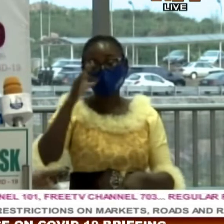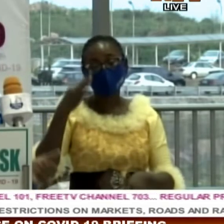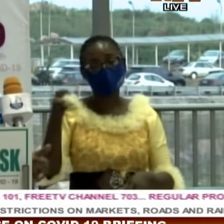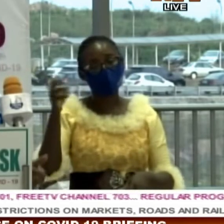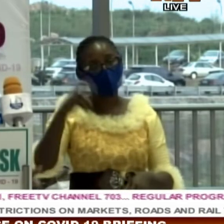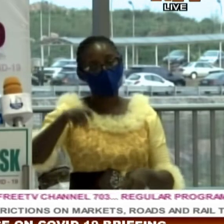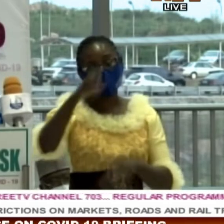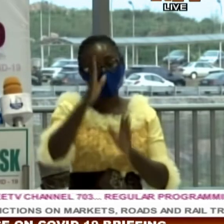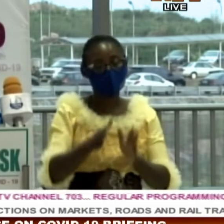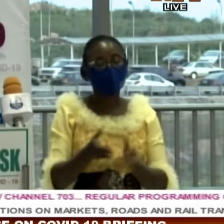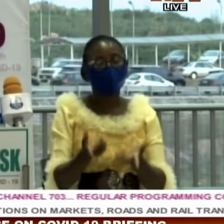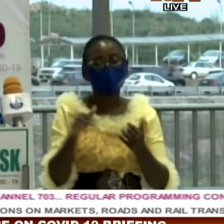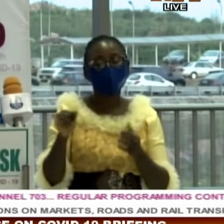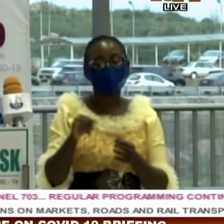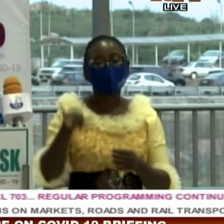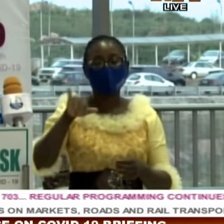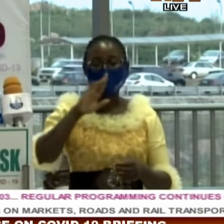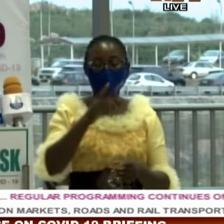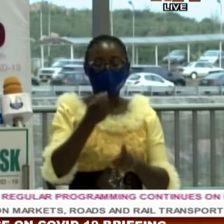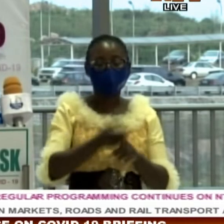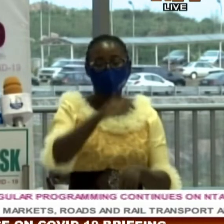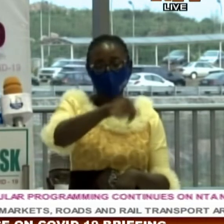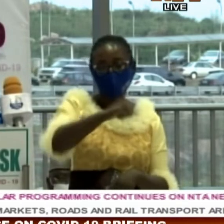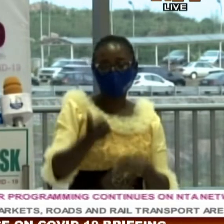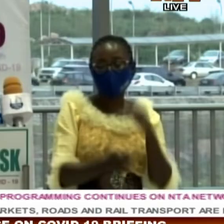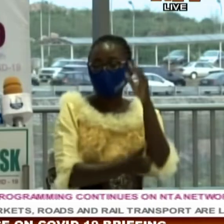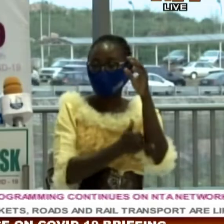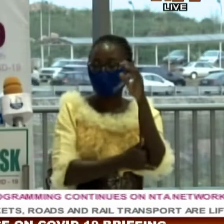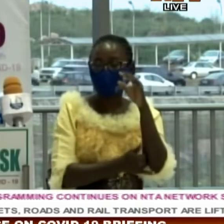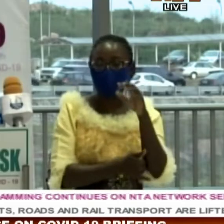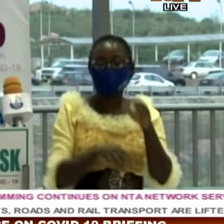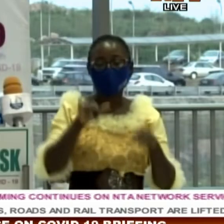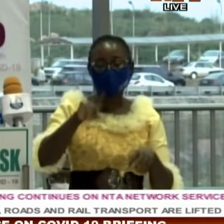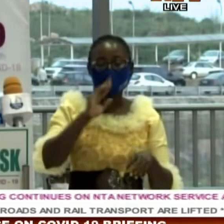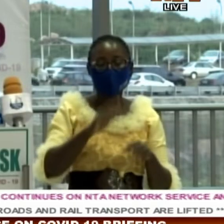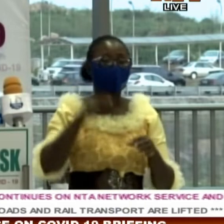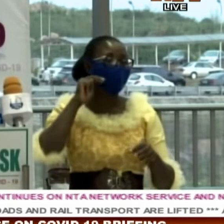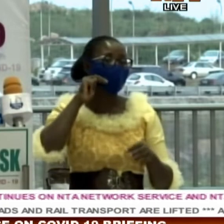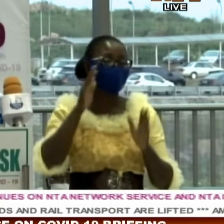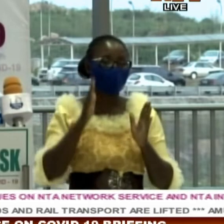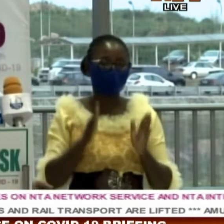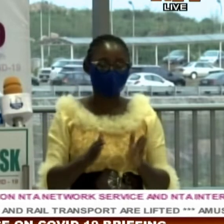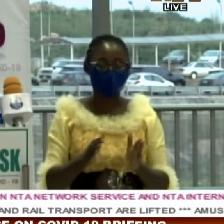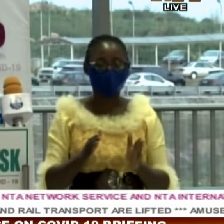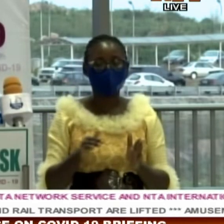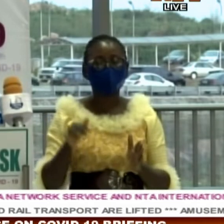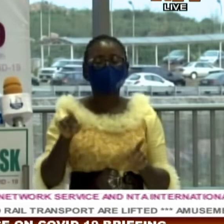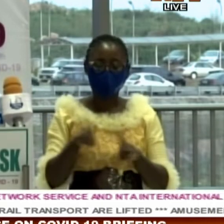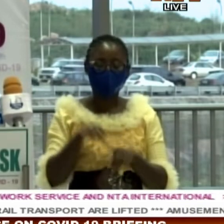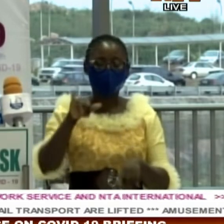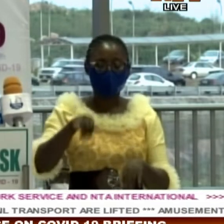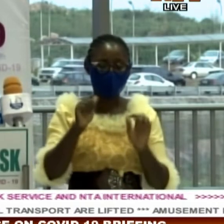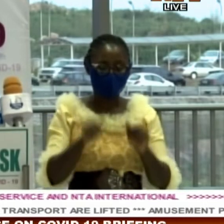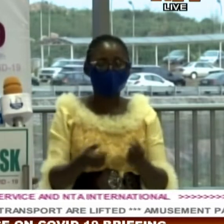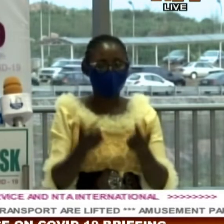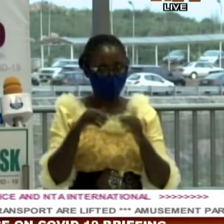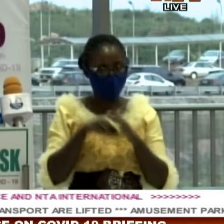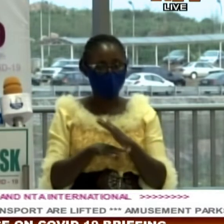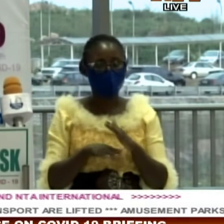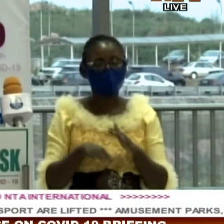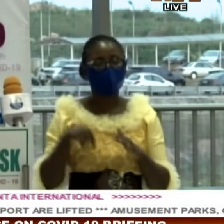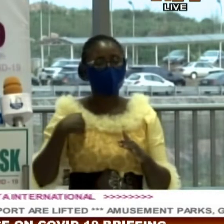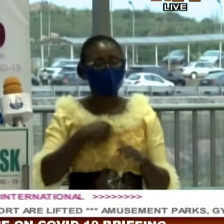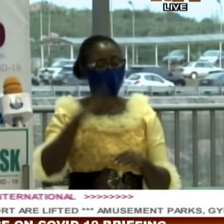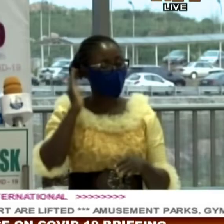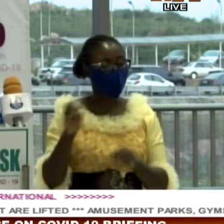passengers on transit from other countries, and largely are Nigerians. So we say they can come in, we subject you to the protocols